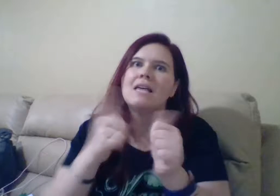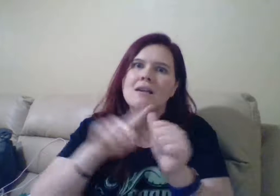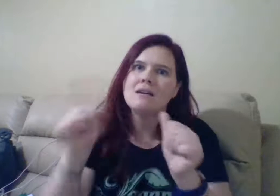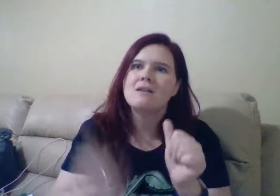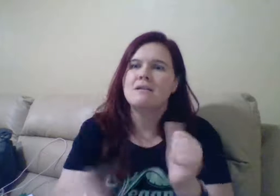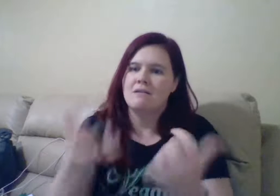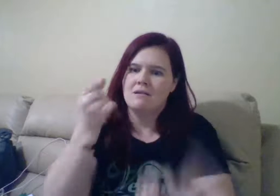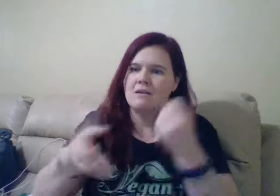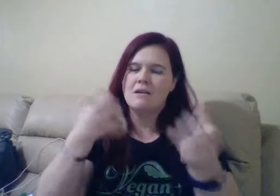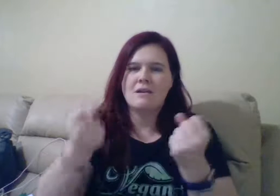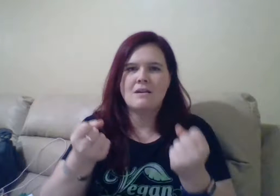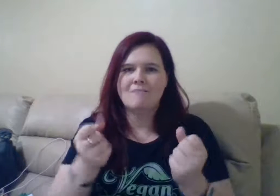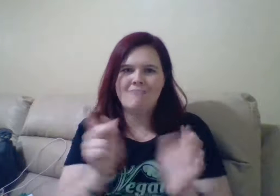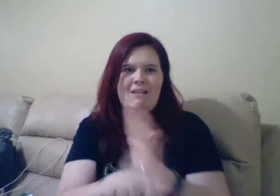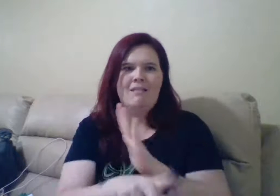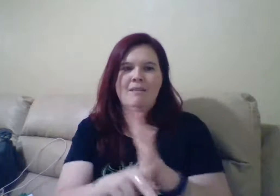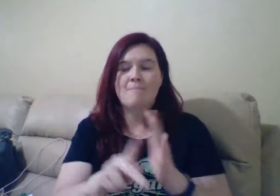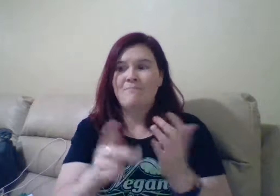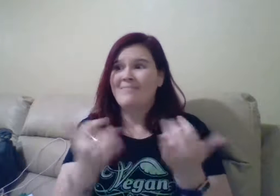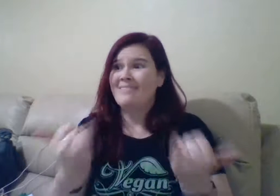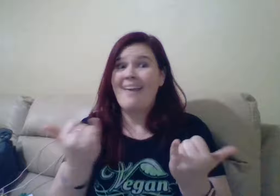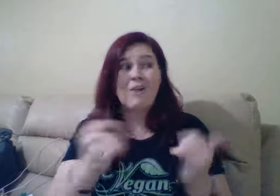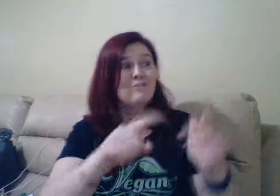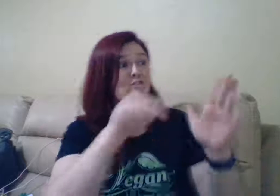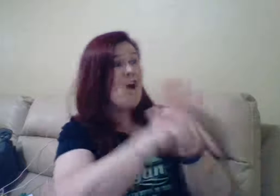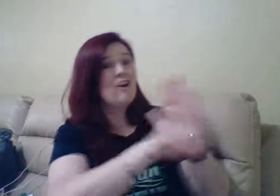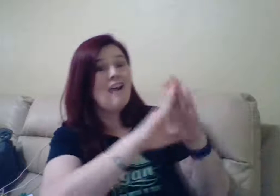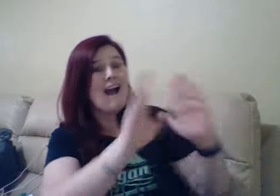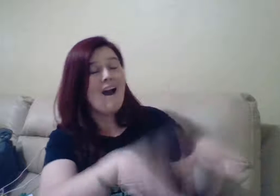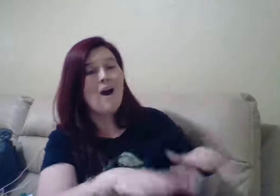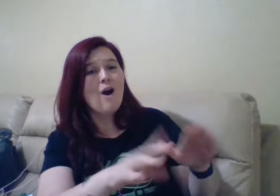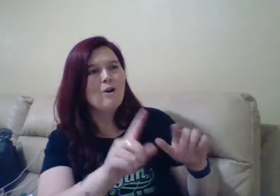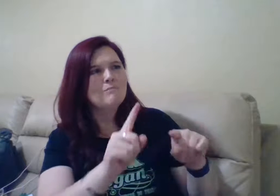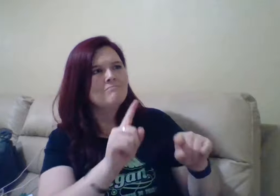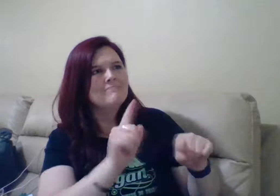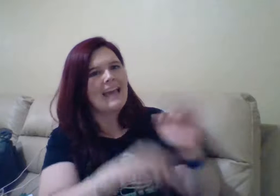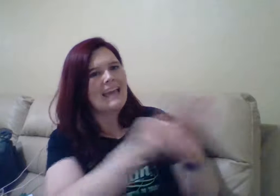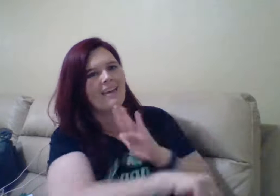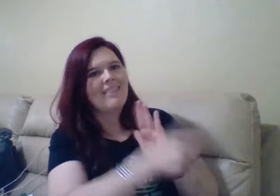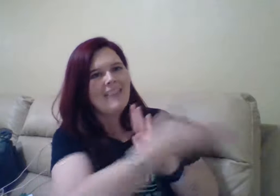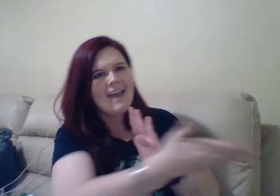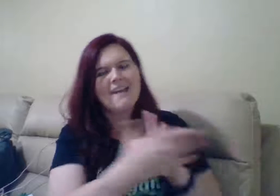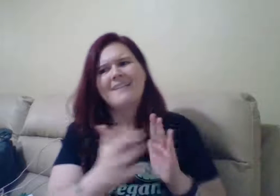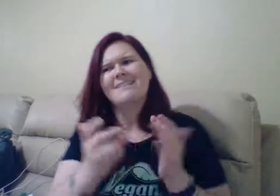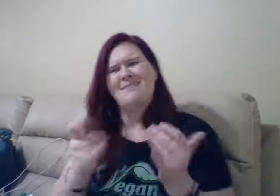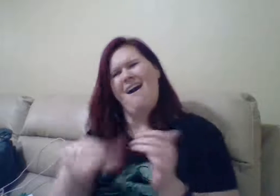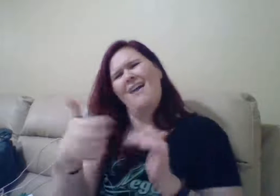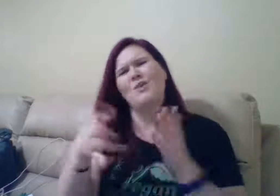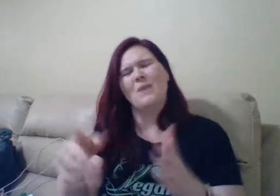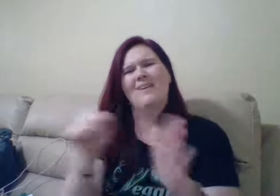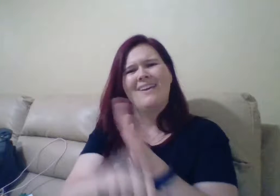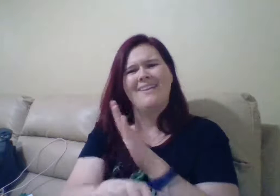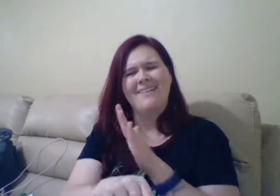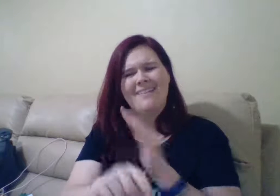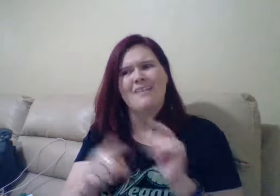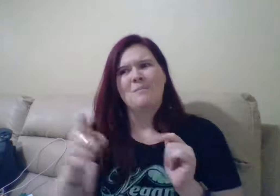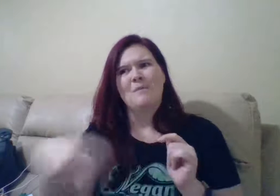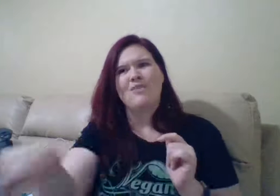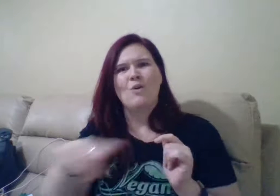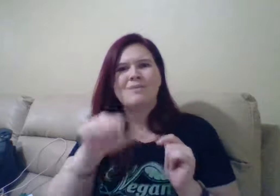crisis where they can't be slaughtered in slaughterhouses, we'll still find a way to kill them. Where's the hope for all the non-human animals who are exploited and killed every single year